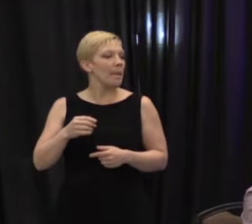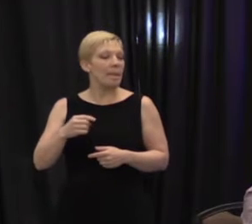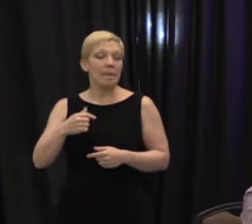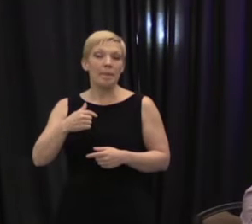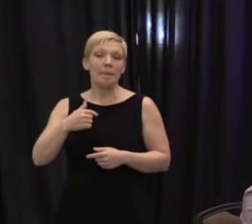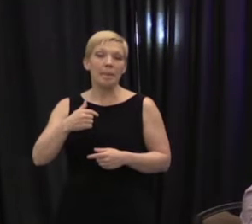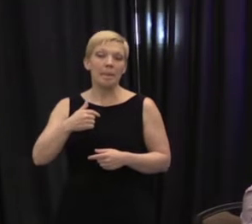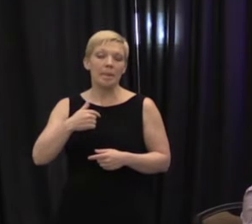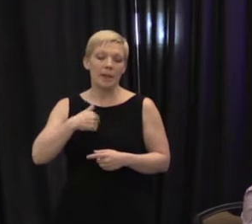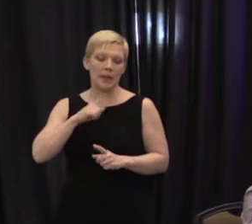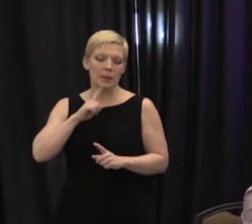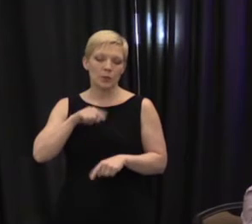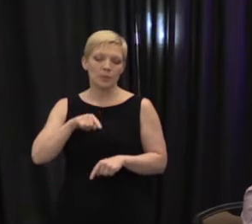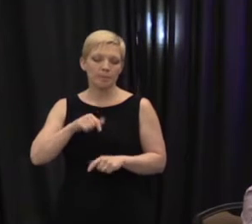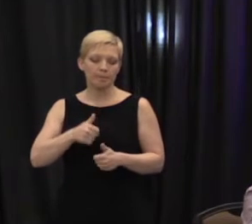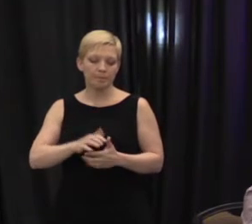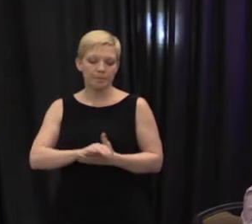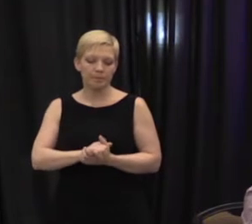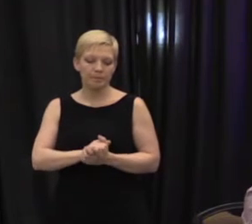Something.